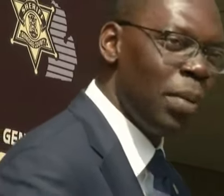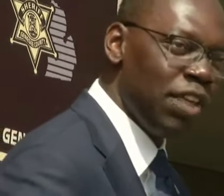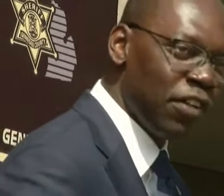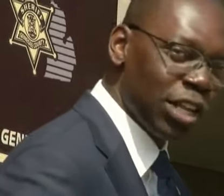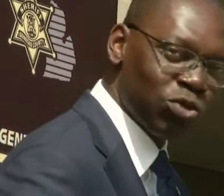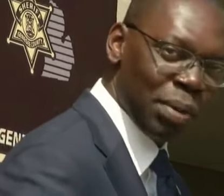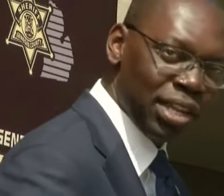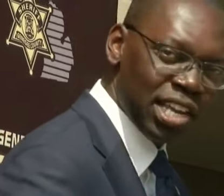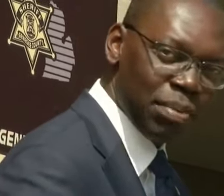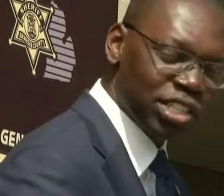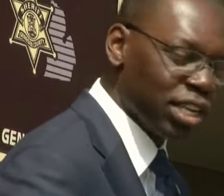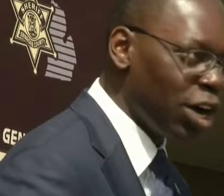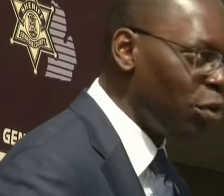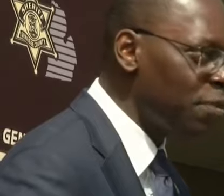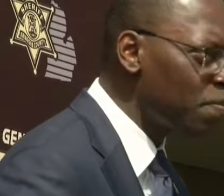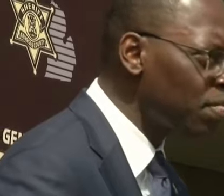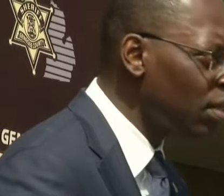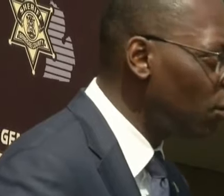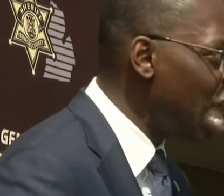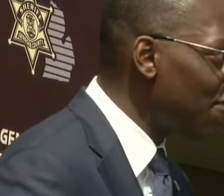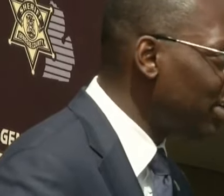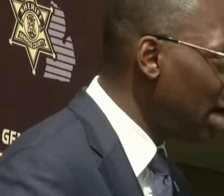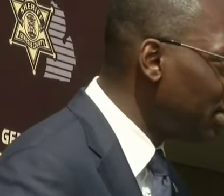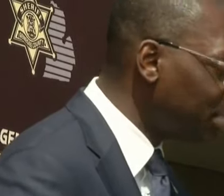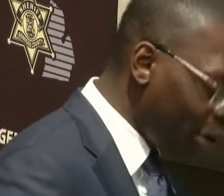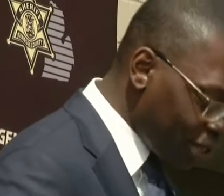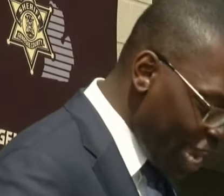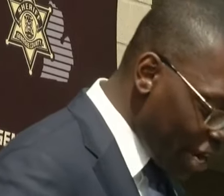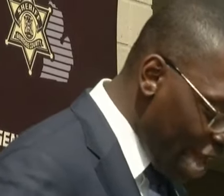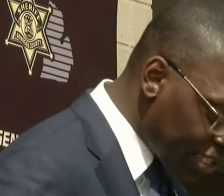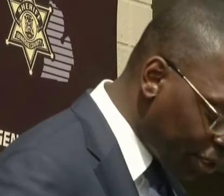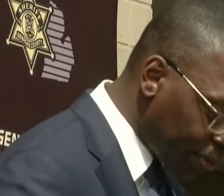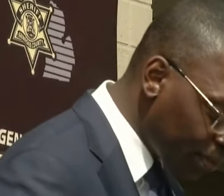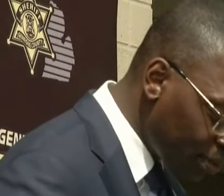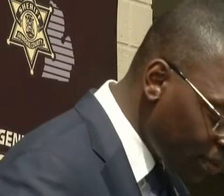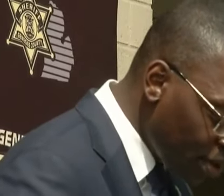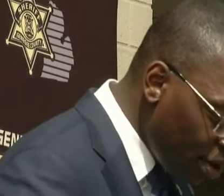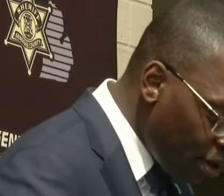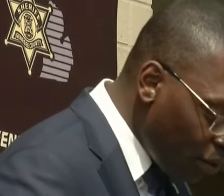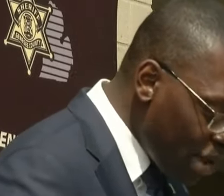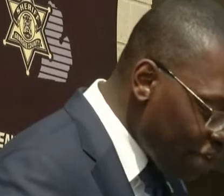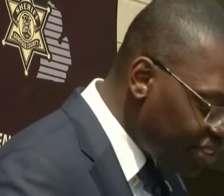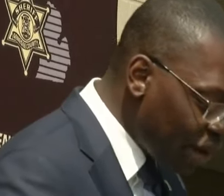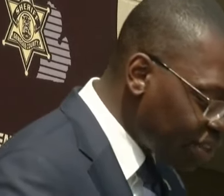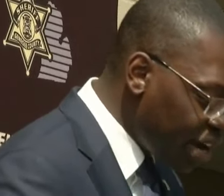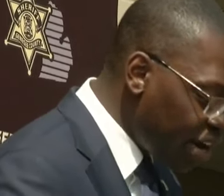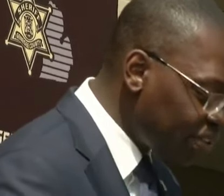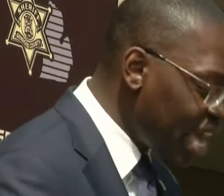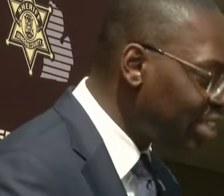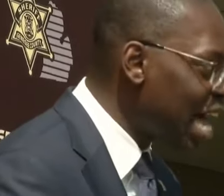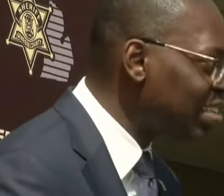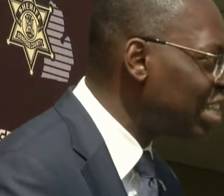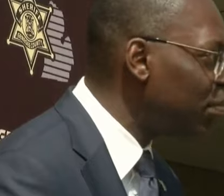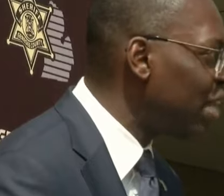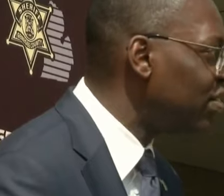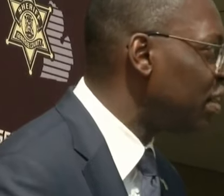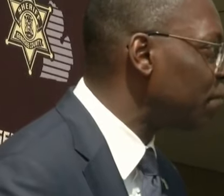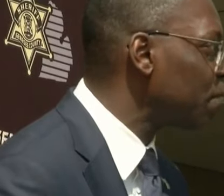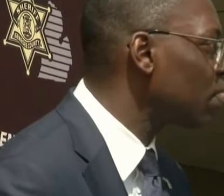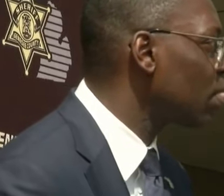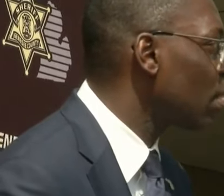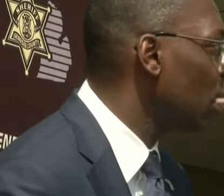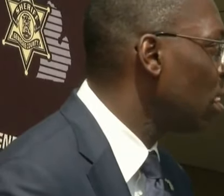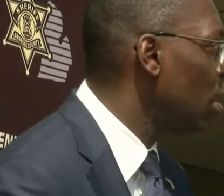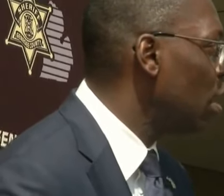we got so many fearless women living in Michigan, don't we? We have our Attorney General, Dana Nessel. We have Secretary of State, Jocelyn